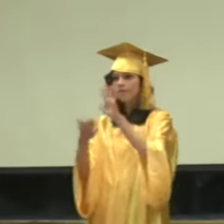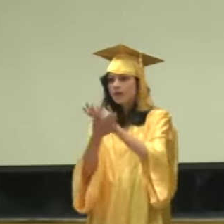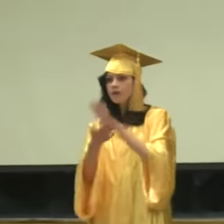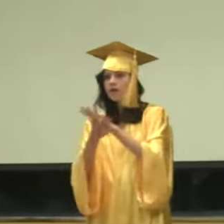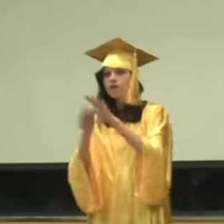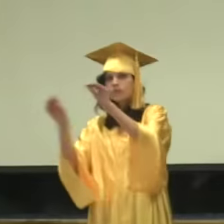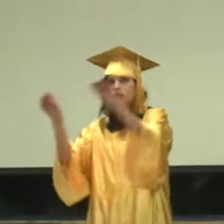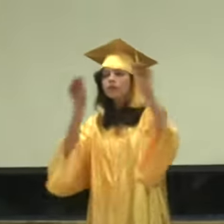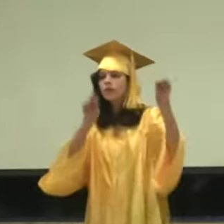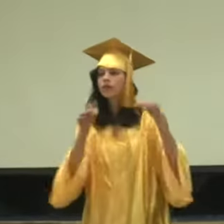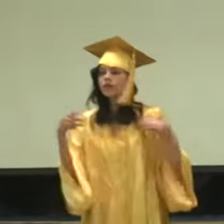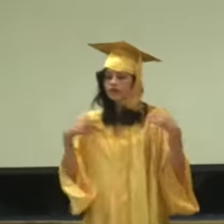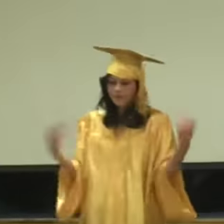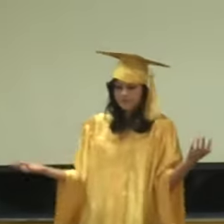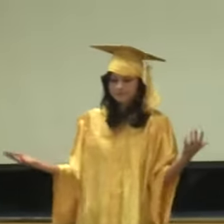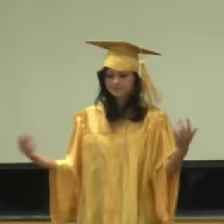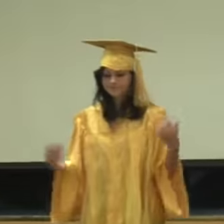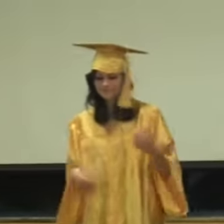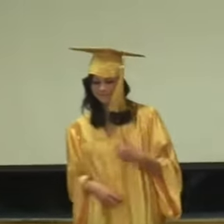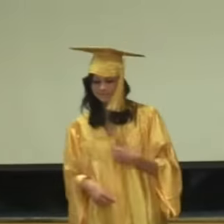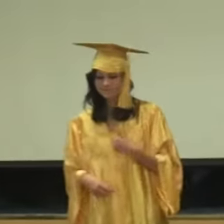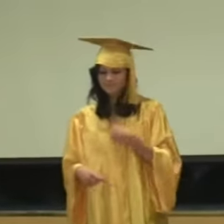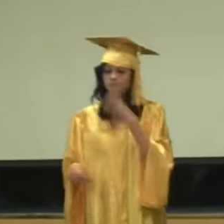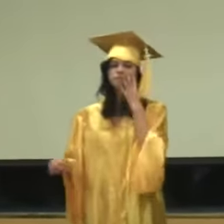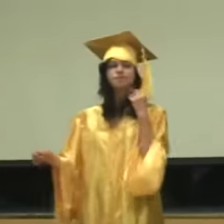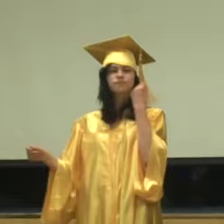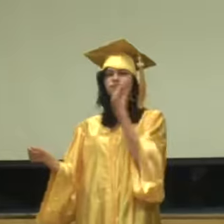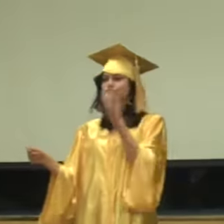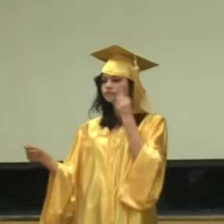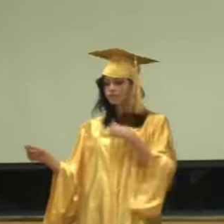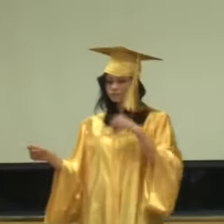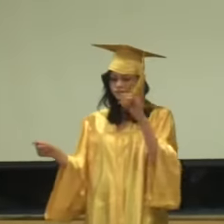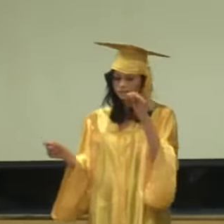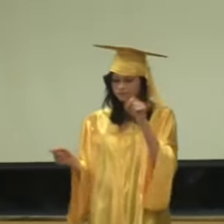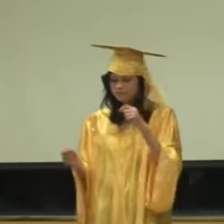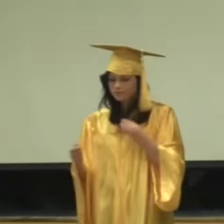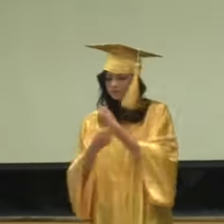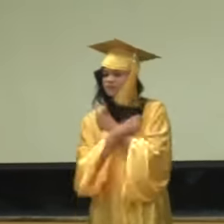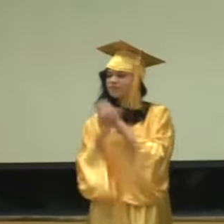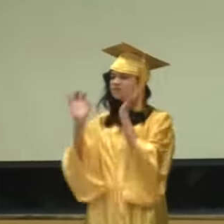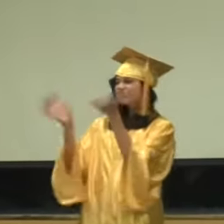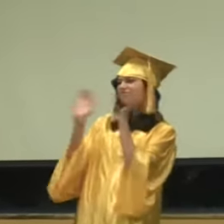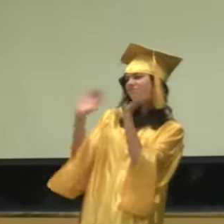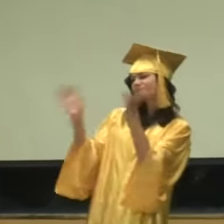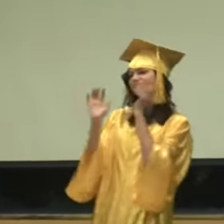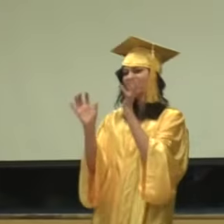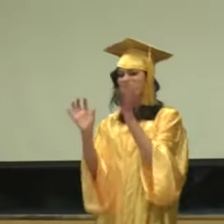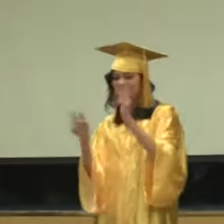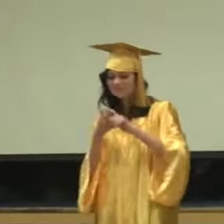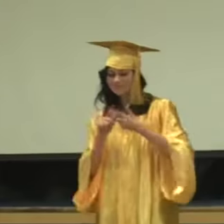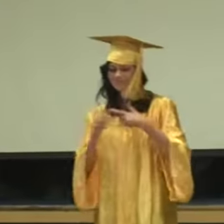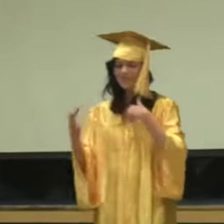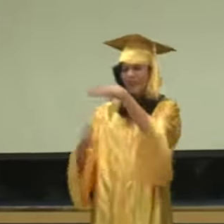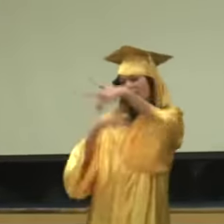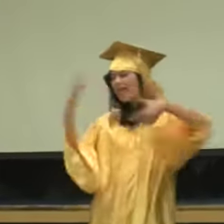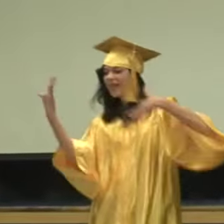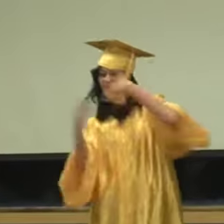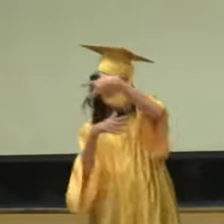many times to various schools. And been bumped around, I've had a lot of experiences. But I love JMS, where I can communicate with